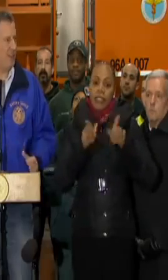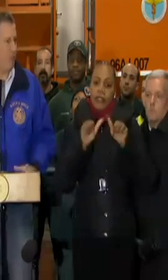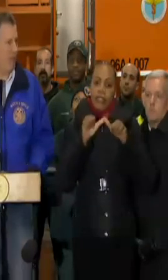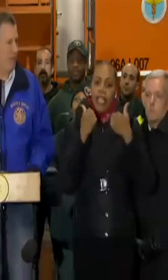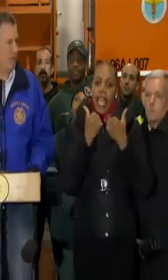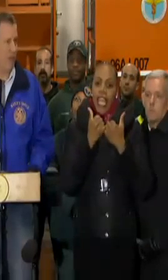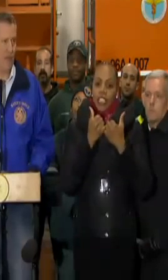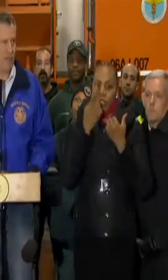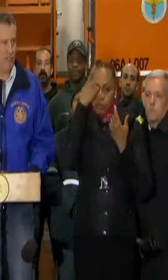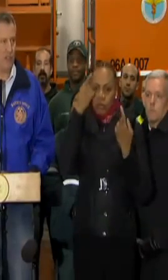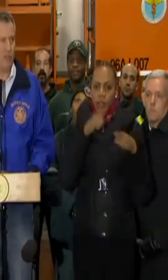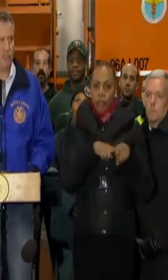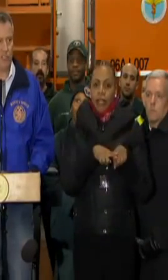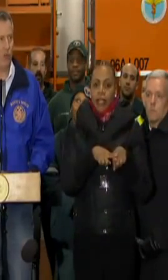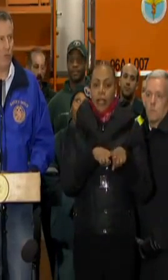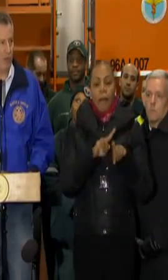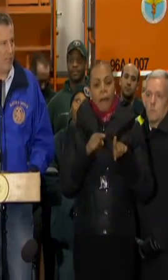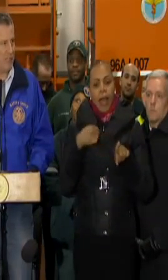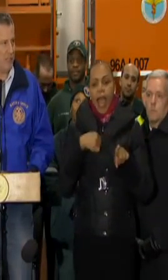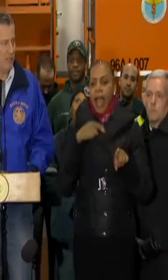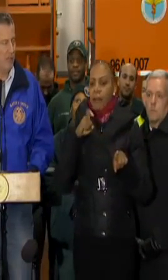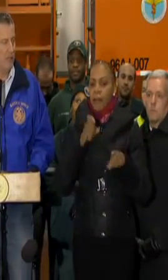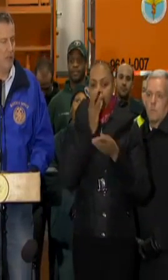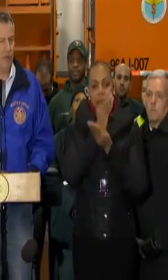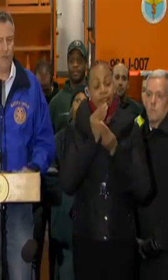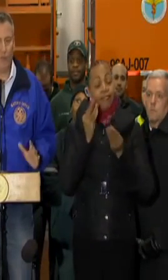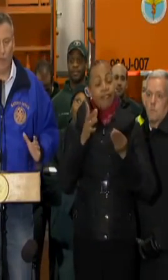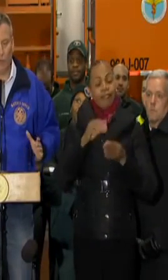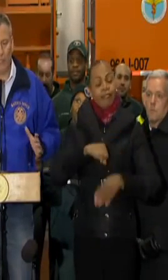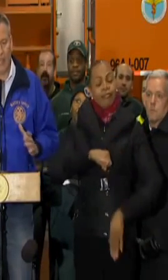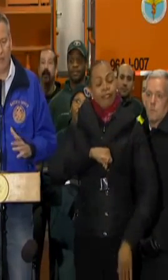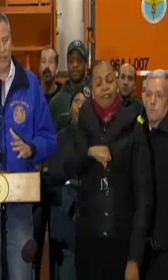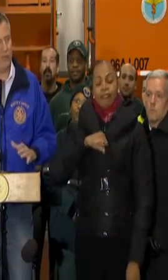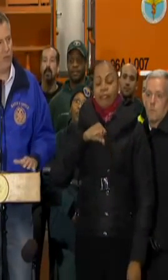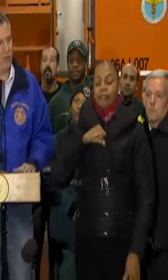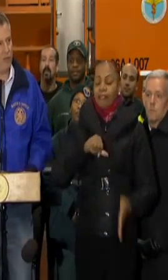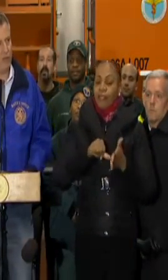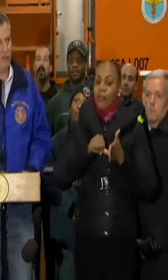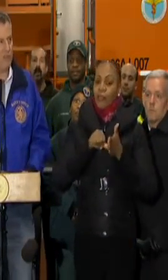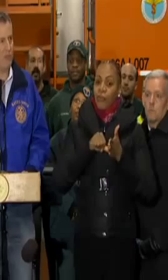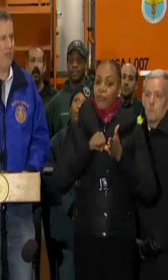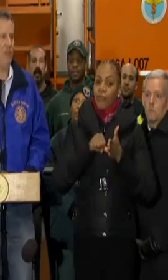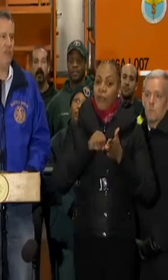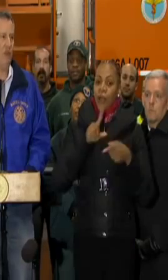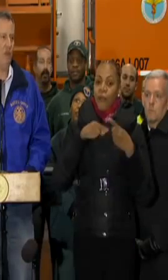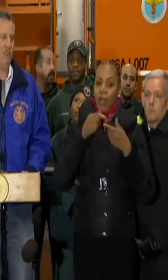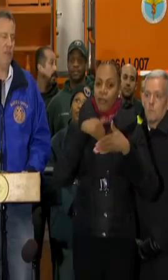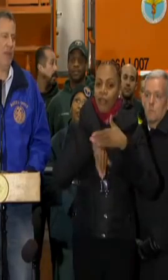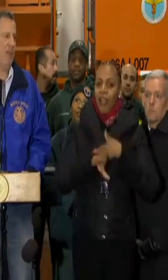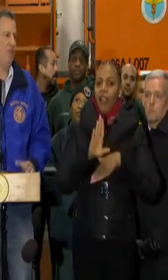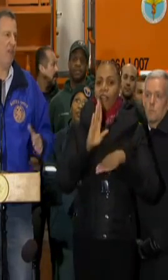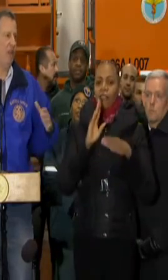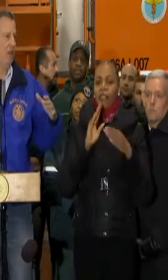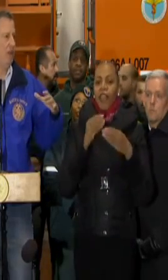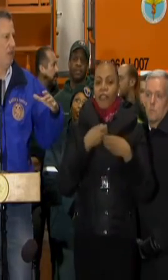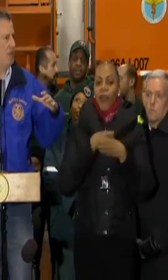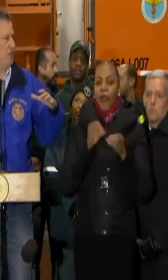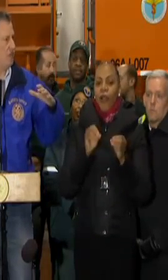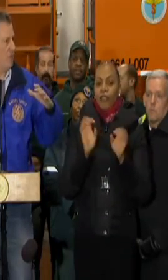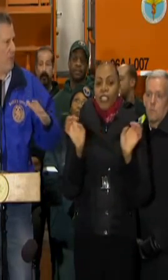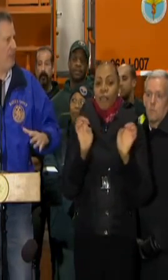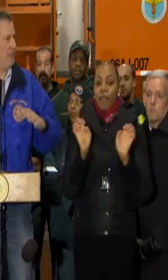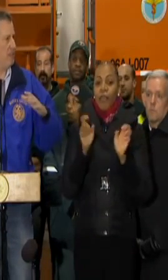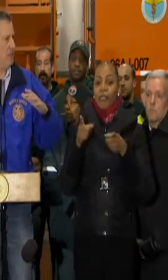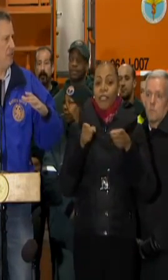on the same page. But I have to tell you, I've been so impressed. From the moment we gathered everyone at the Office of Emergency Management, there's